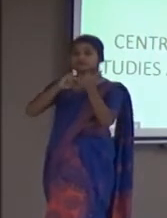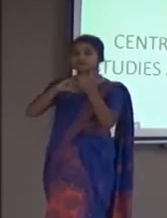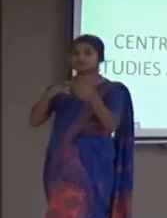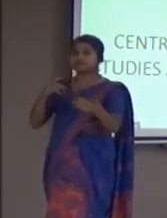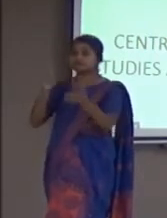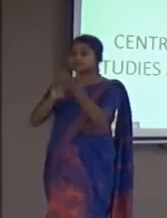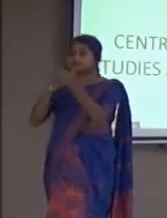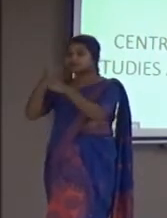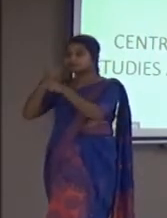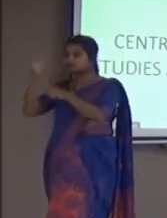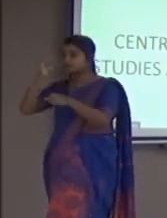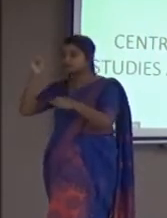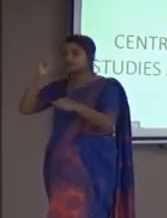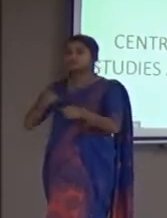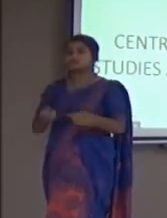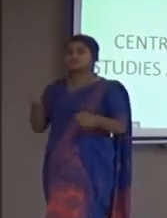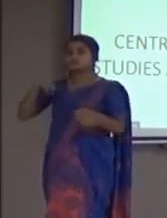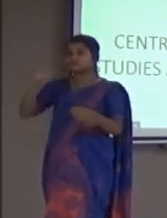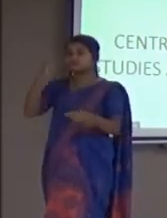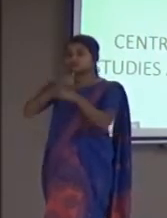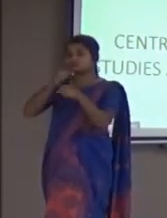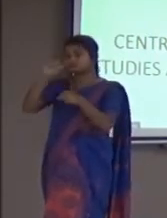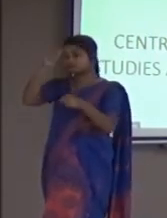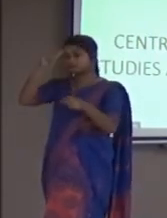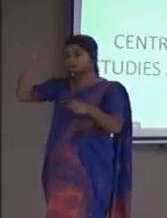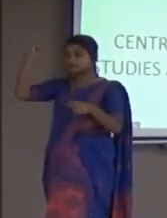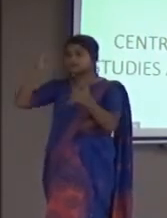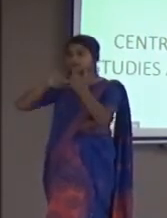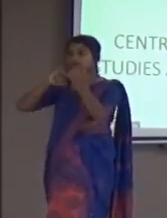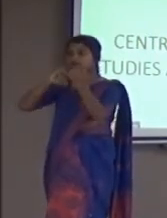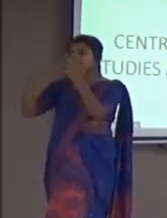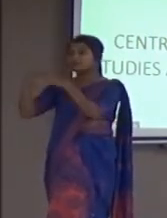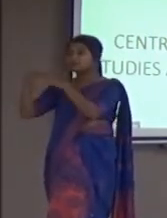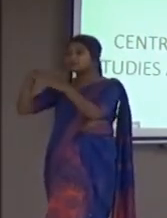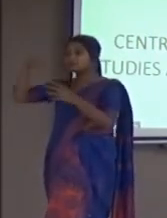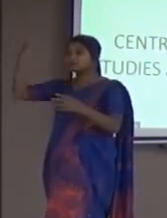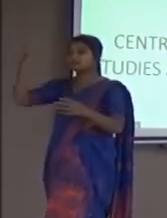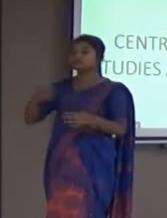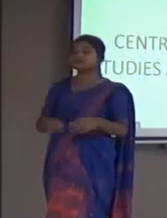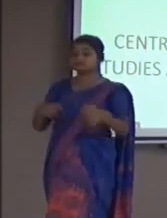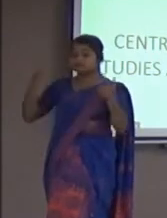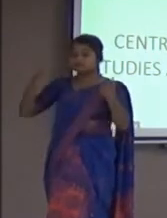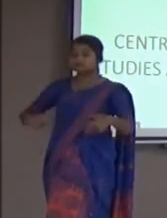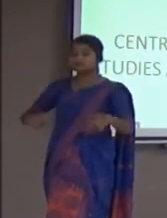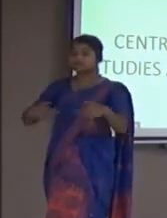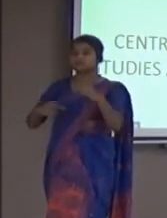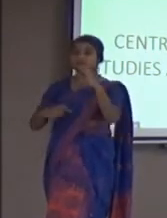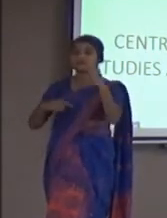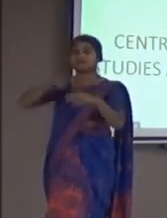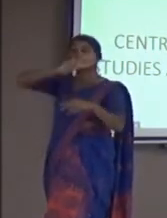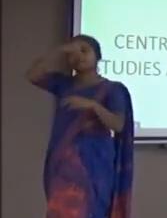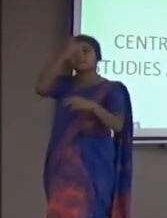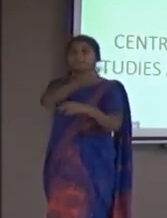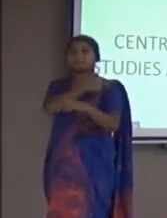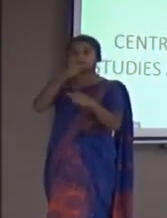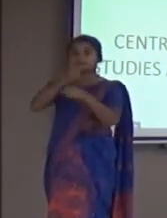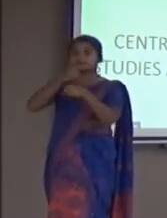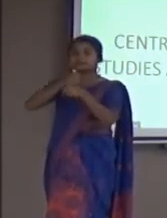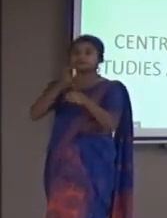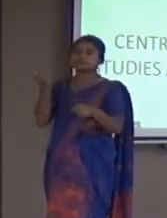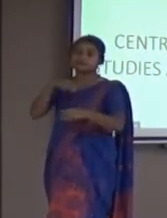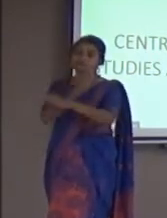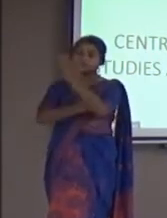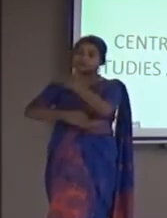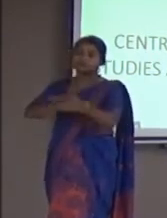NGOs, various governmental, social welfare and healthcare departments to develop and facilitate literature on